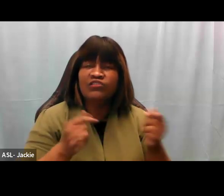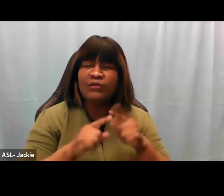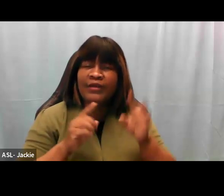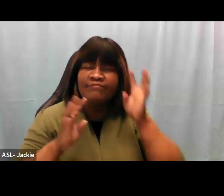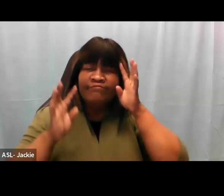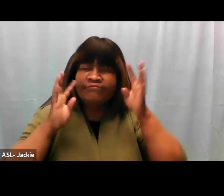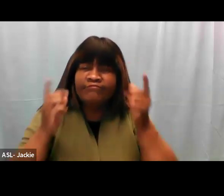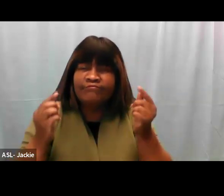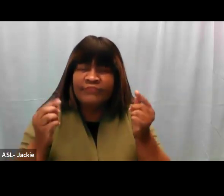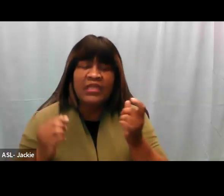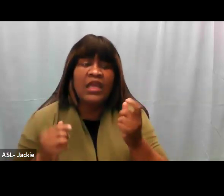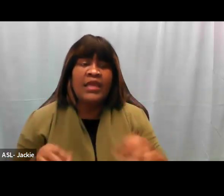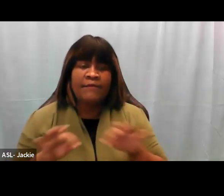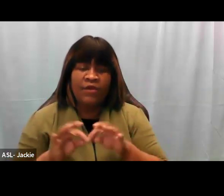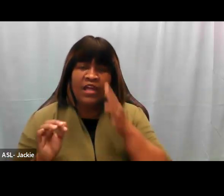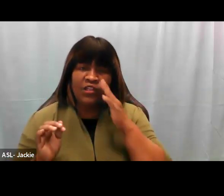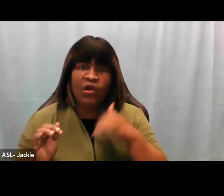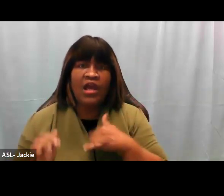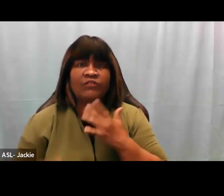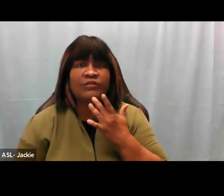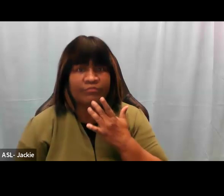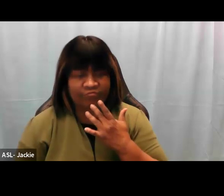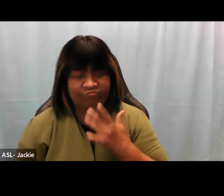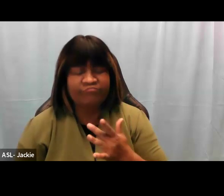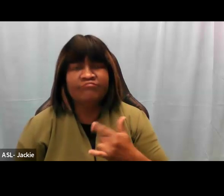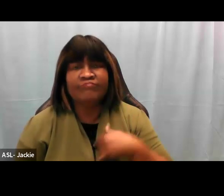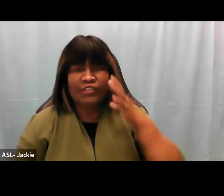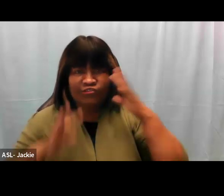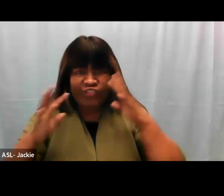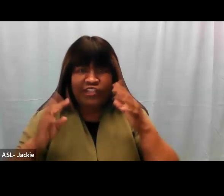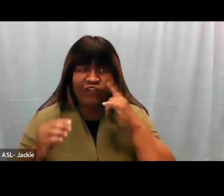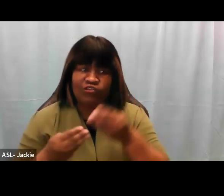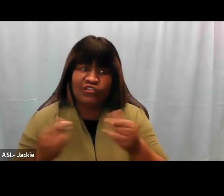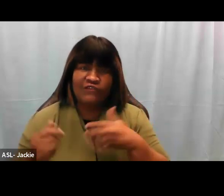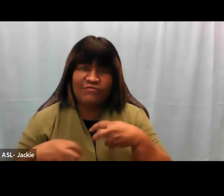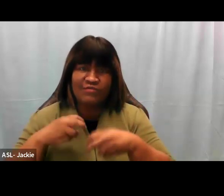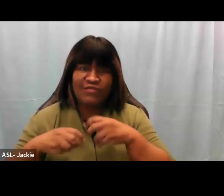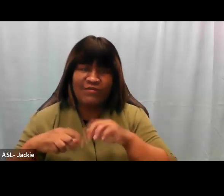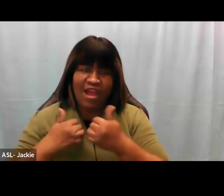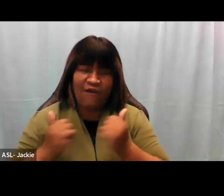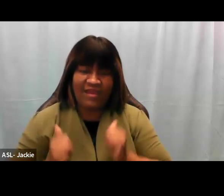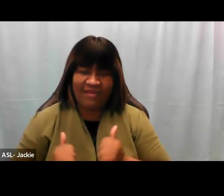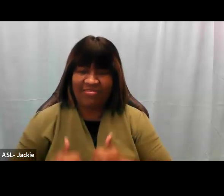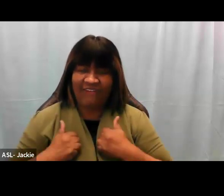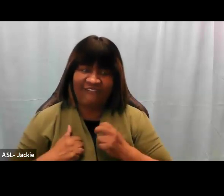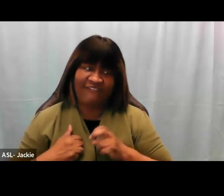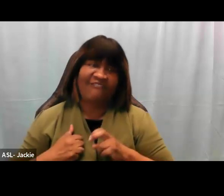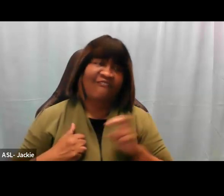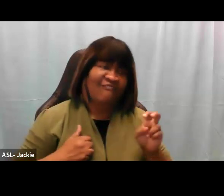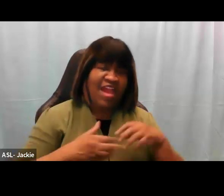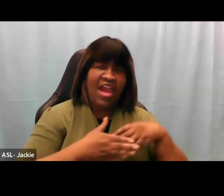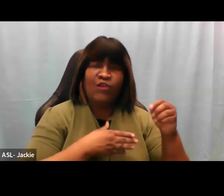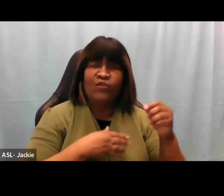know one thing, I know that I have been very creative in my solutions for living on my own in